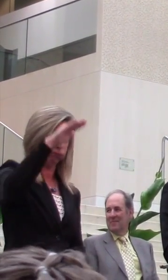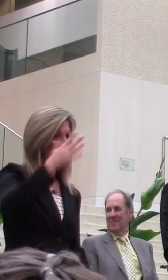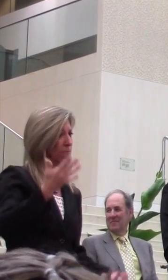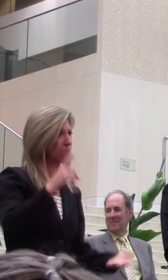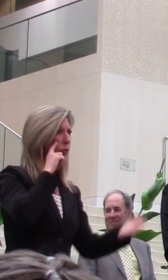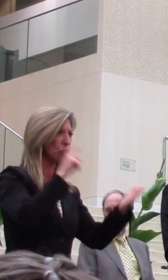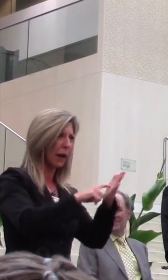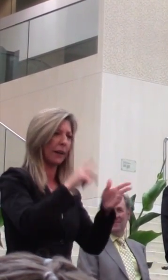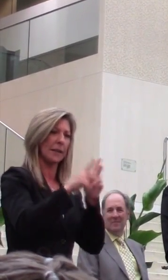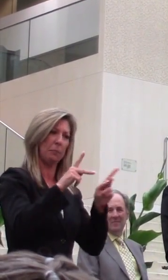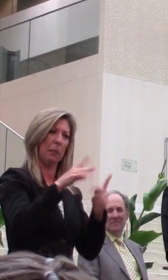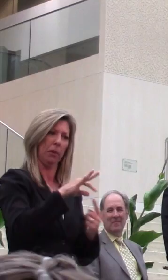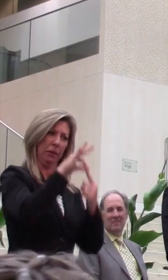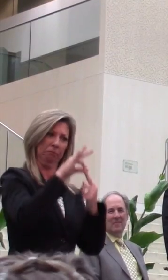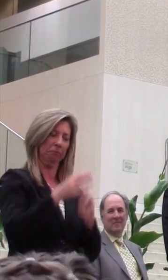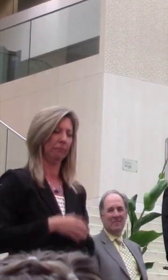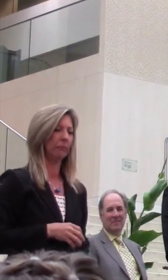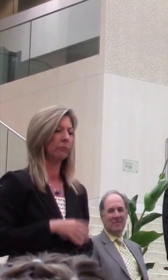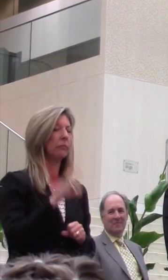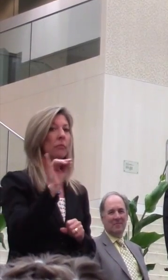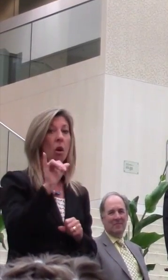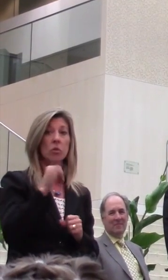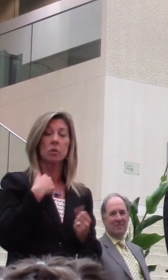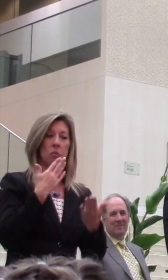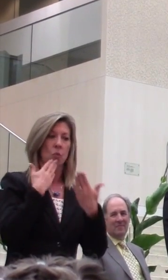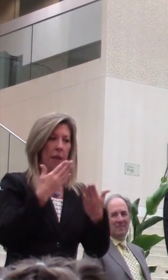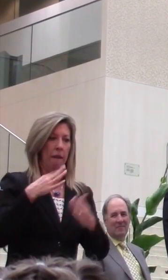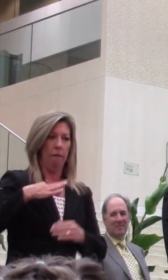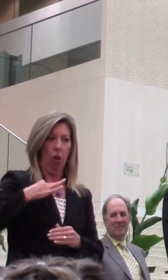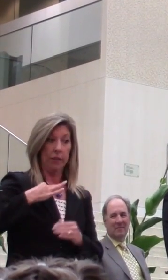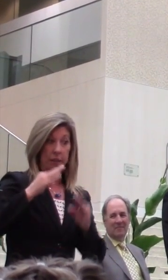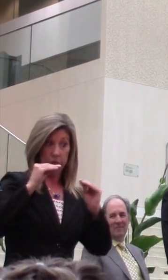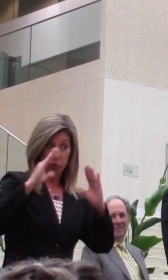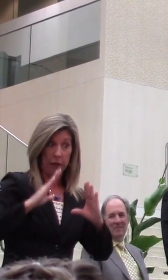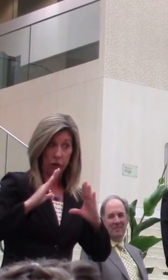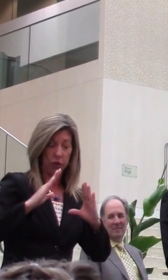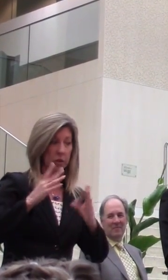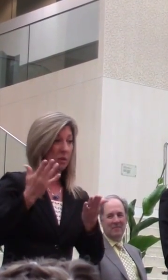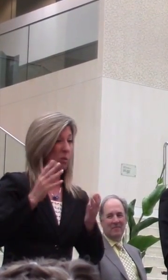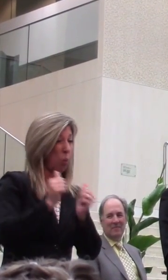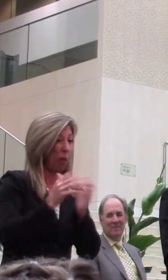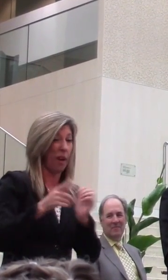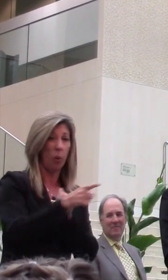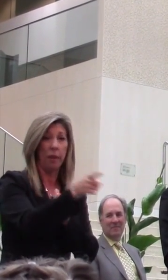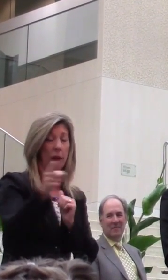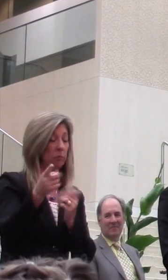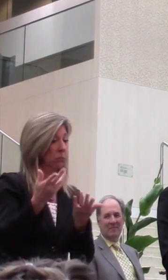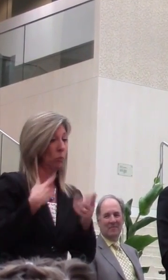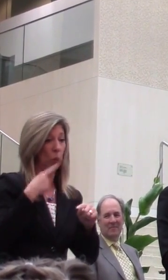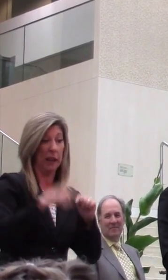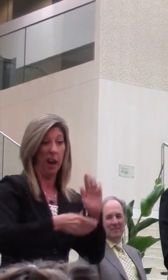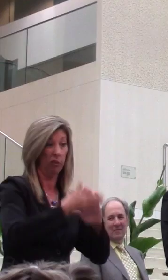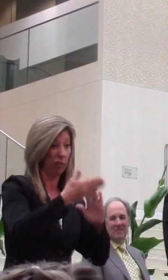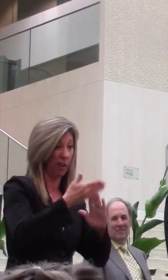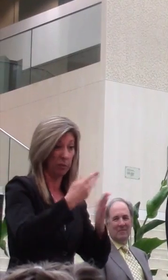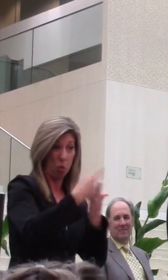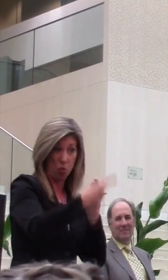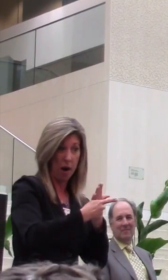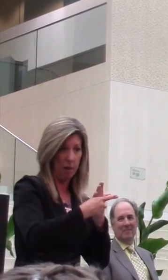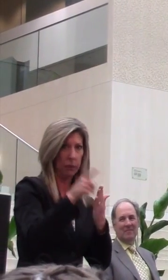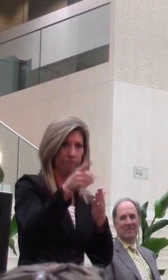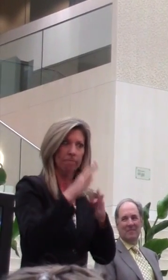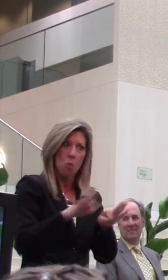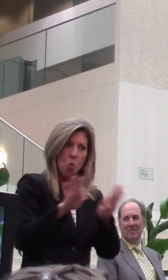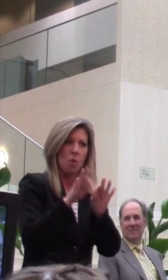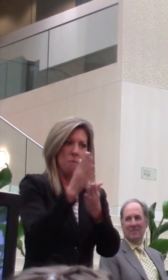I also need to thank the volunteer instructors in the program. We cannot run without their support. They are a critical component of our program. But most